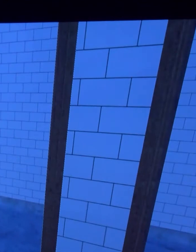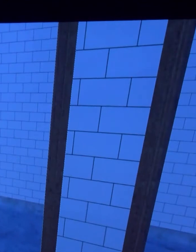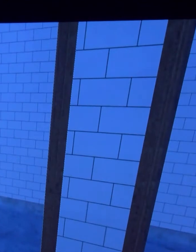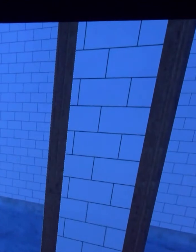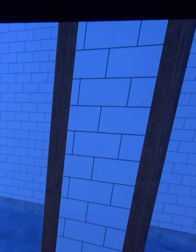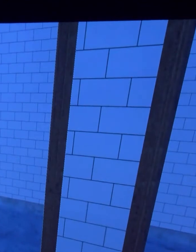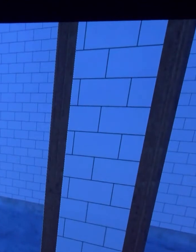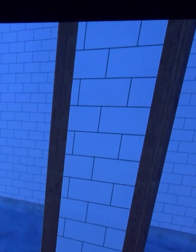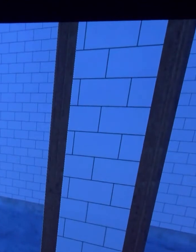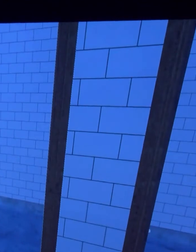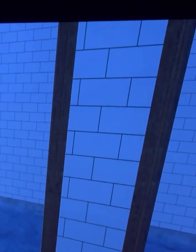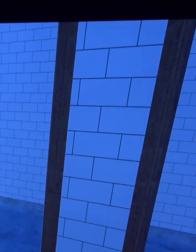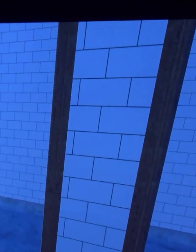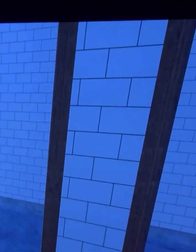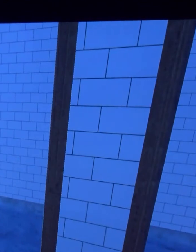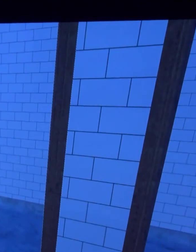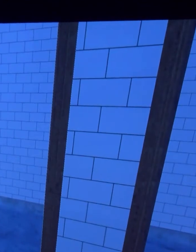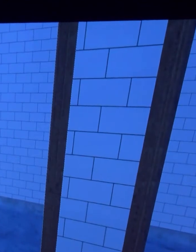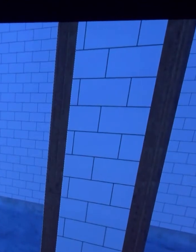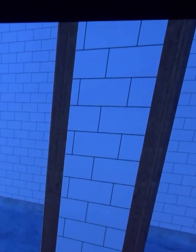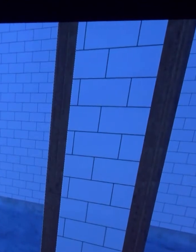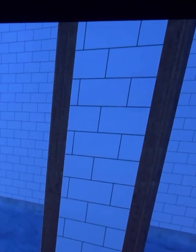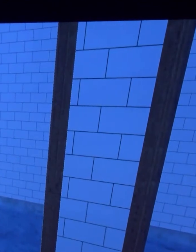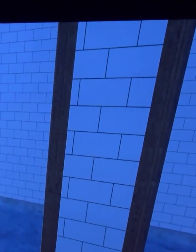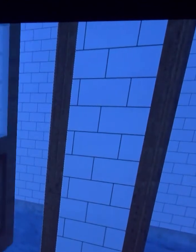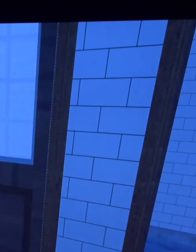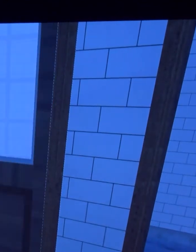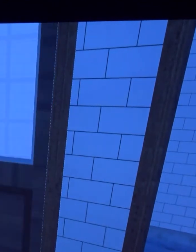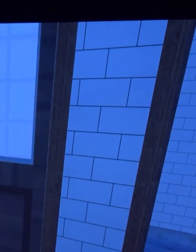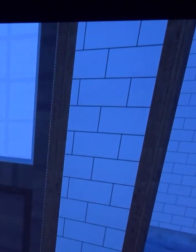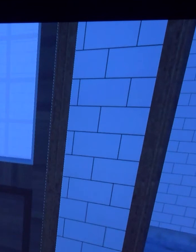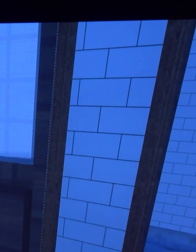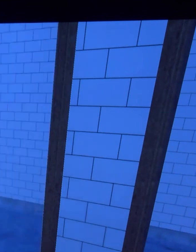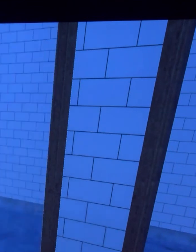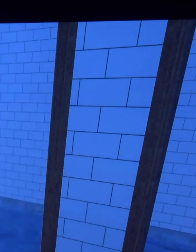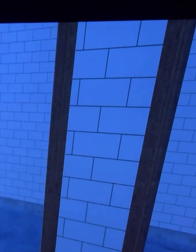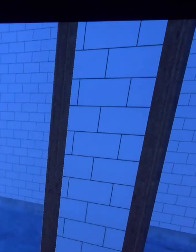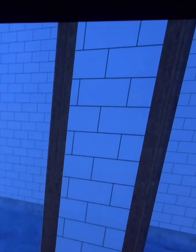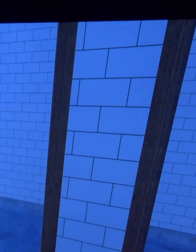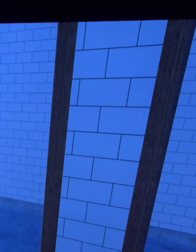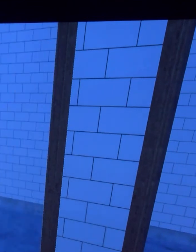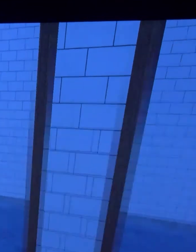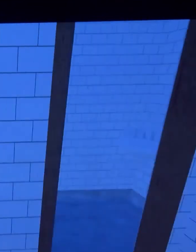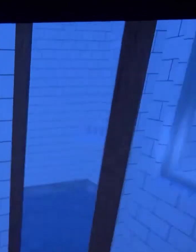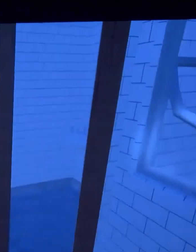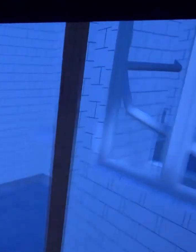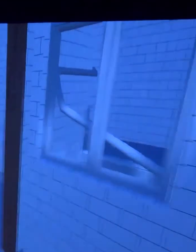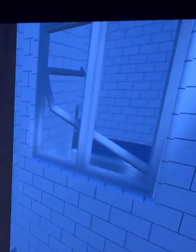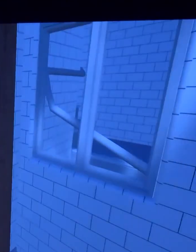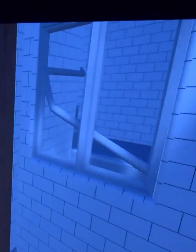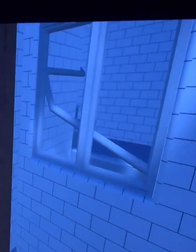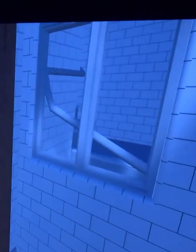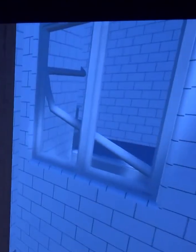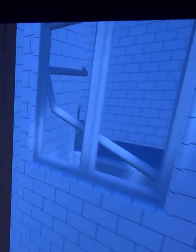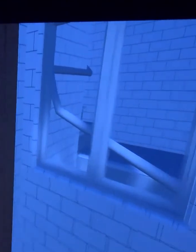So that's one of the attendance type rooms there, and you can go and shut the door and turn